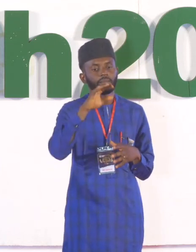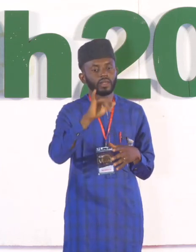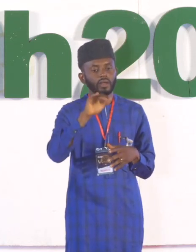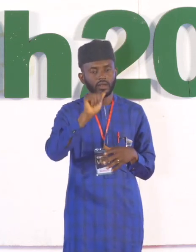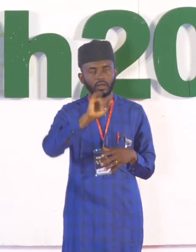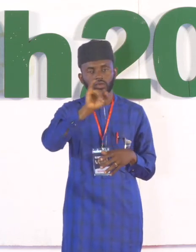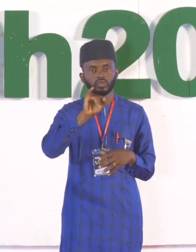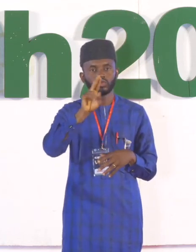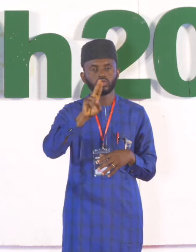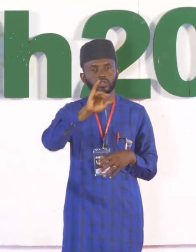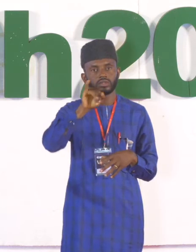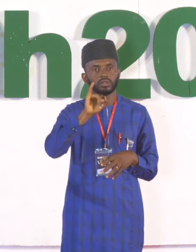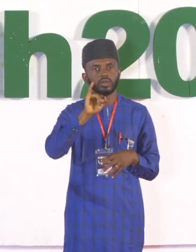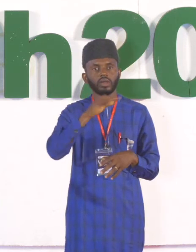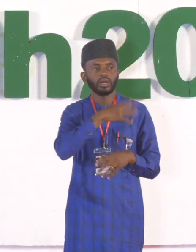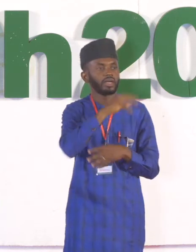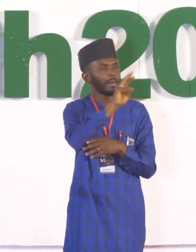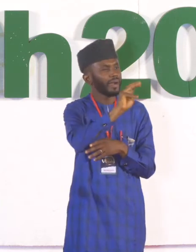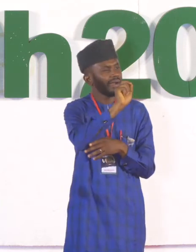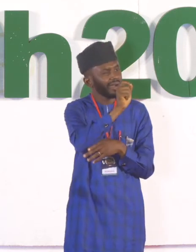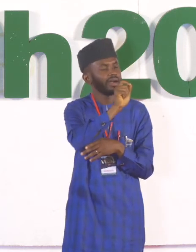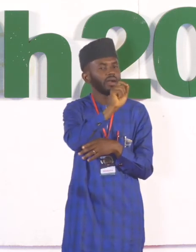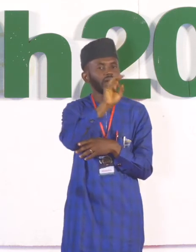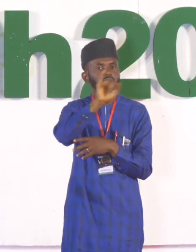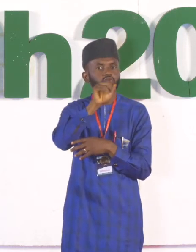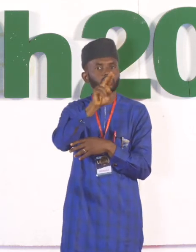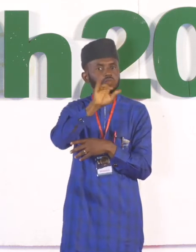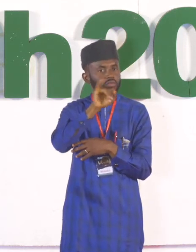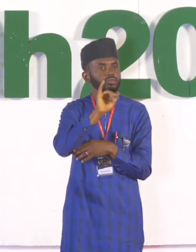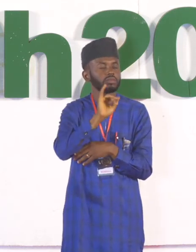Out of that 1,000, they are